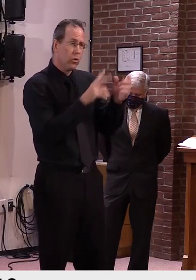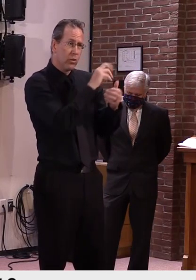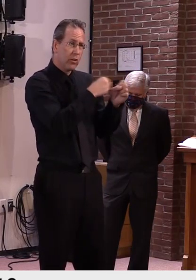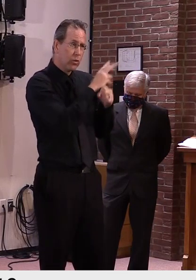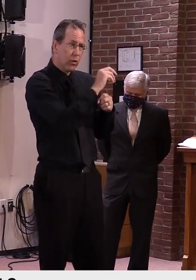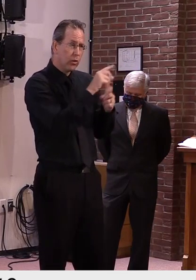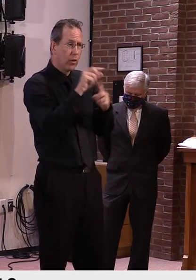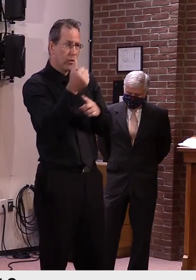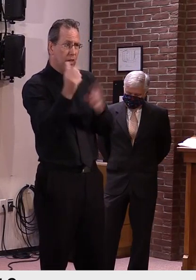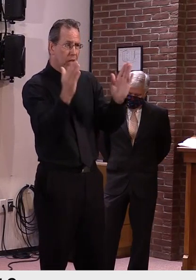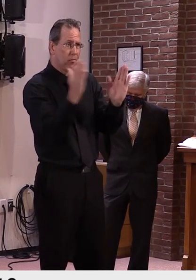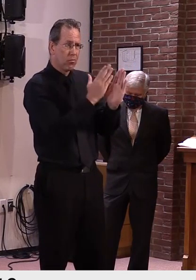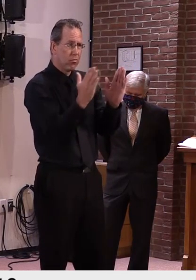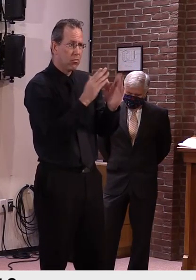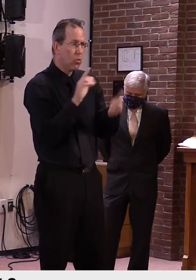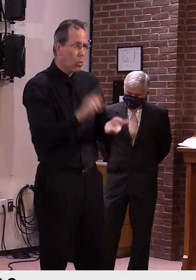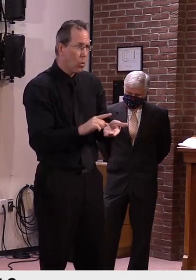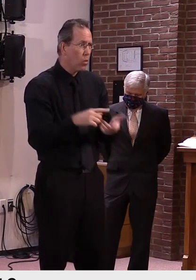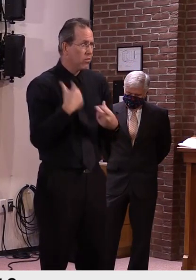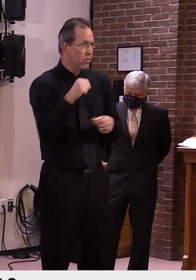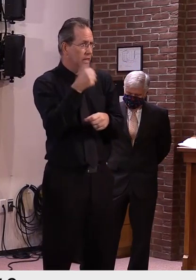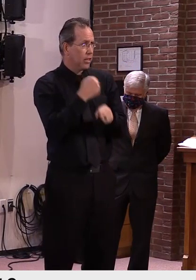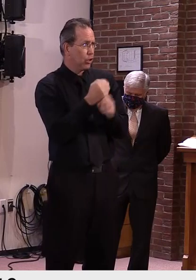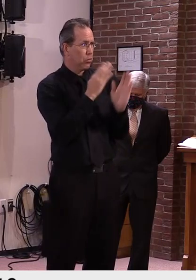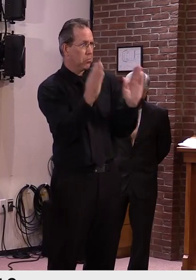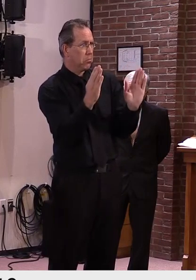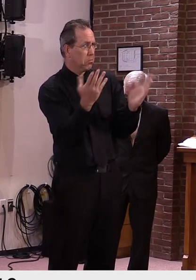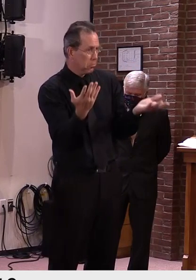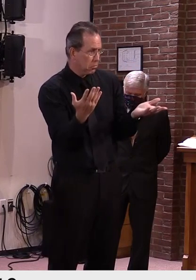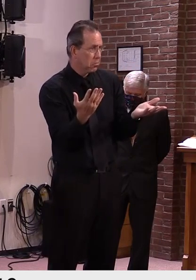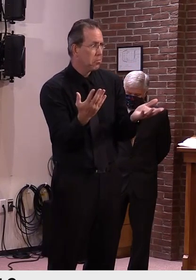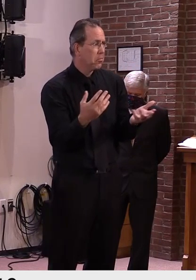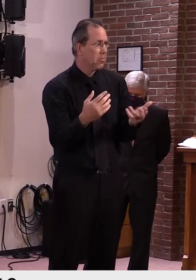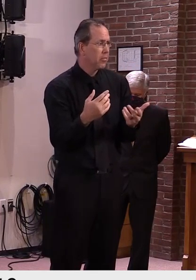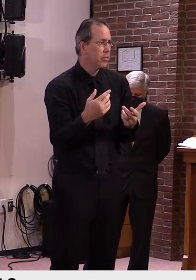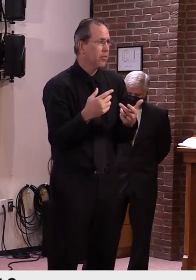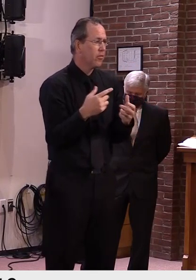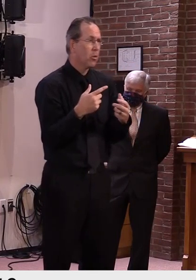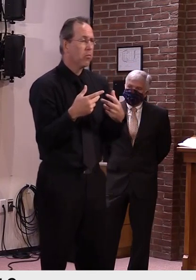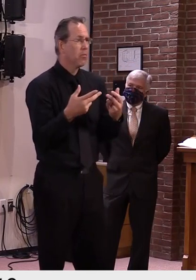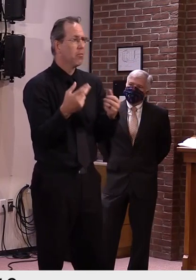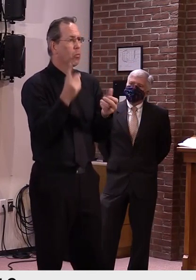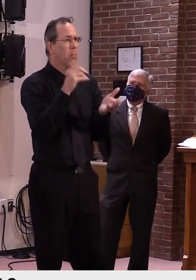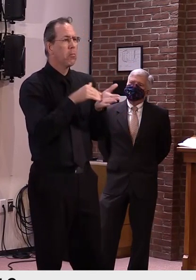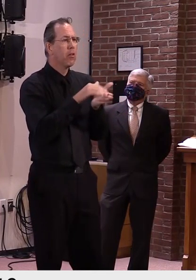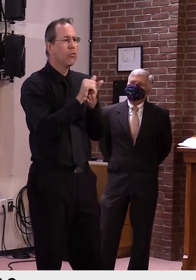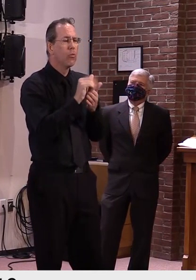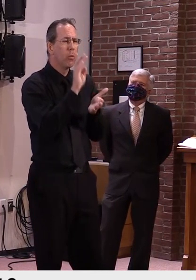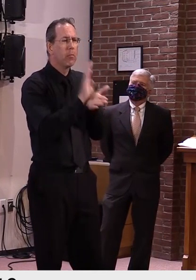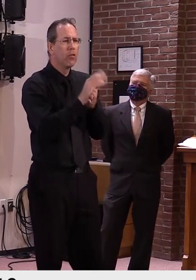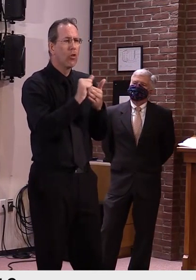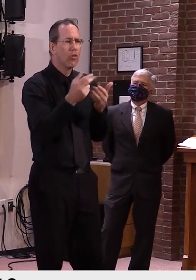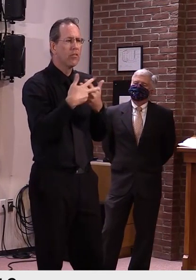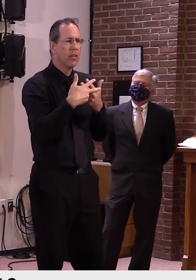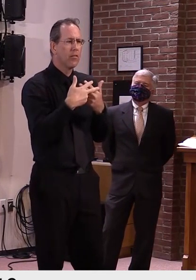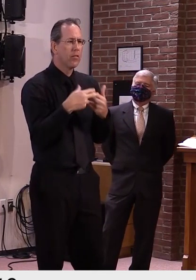over that period. So my question is, I understand that you're not running around with numbers like that at the tip of your tongue, but I would ask you for the next